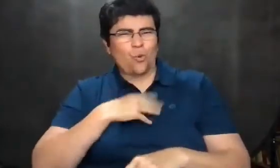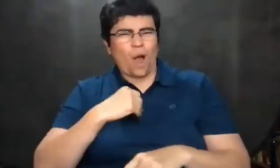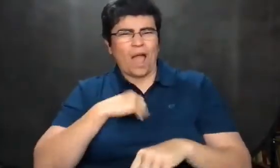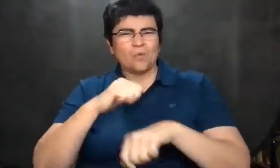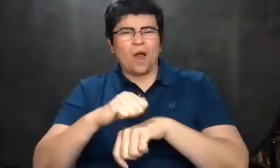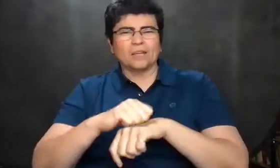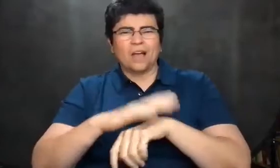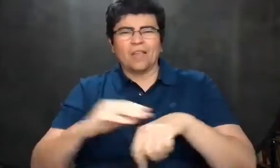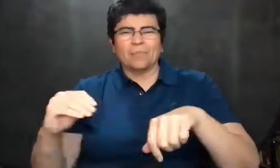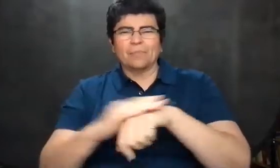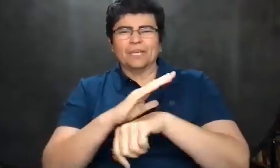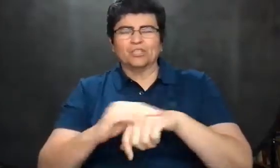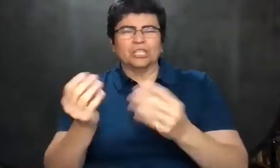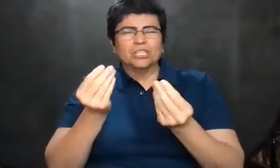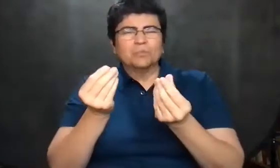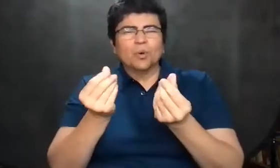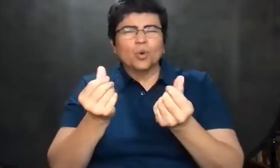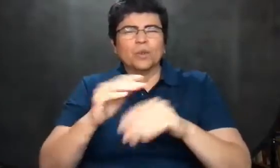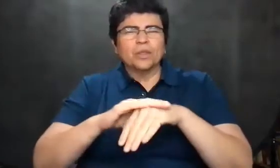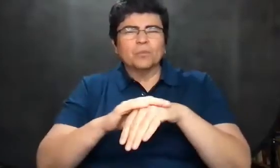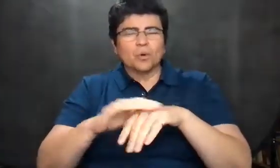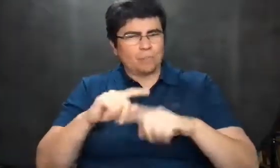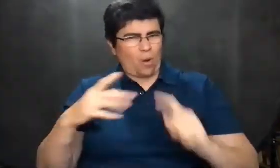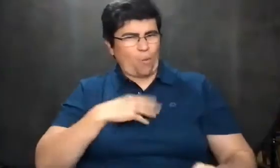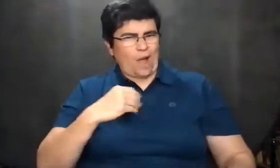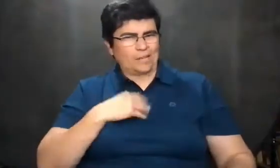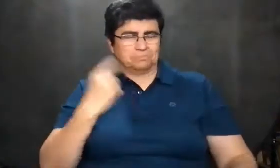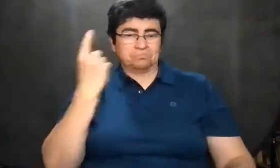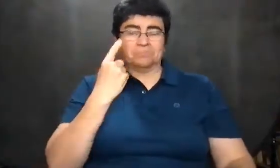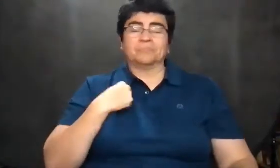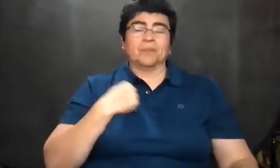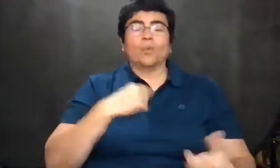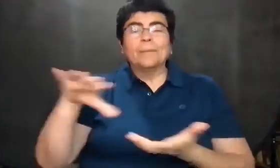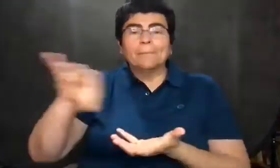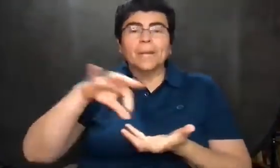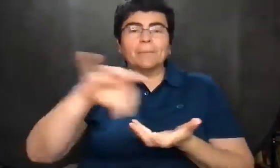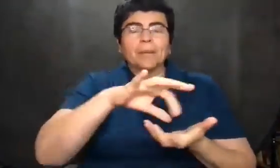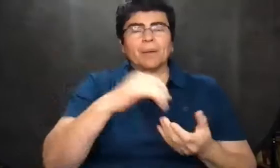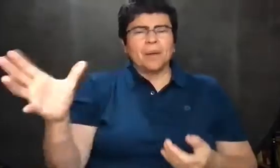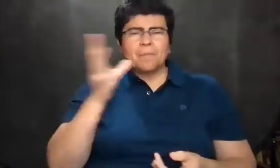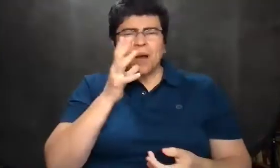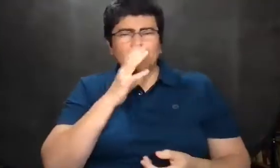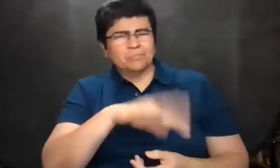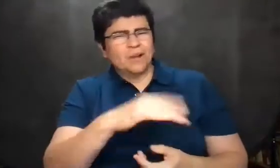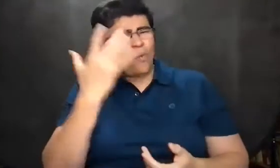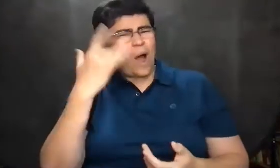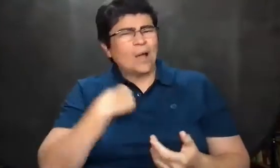were smooth stones, but they were white. And so we're picking them up. And he said to me, Mom, why are we picking up these white rocks? And I